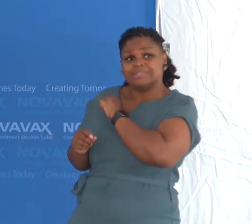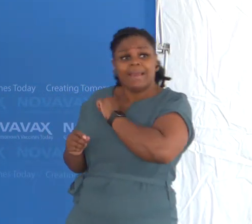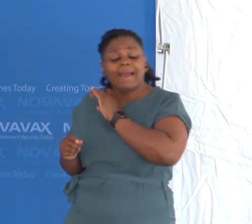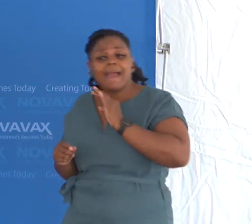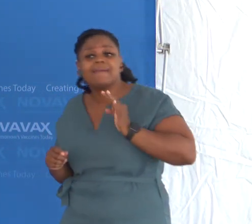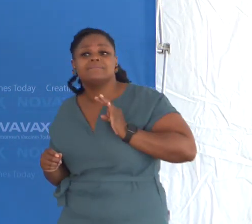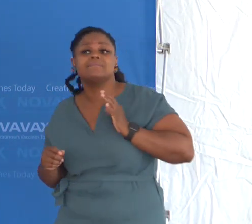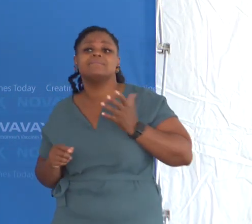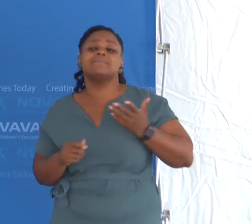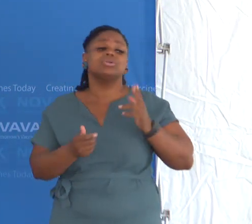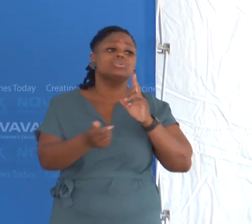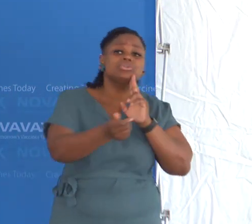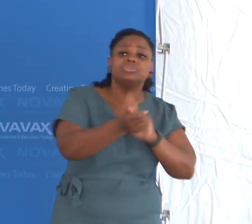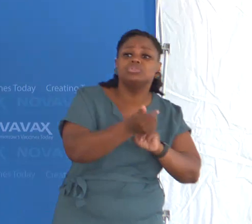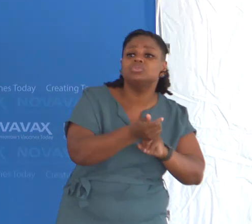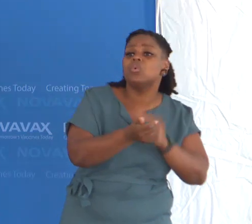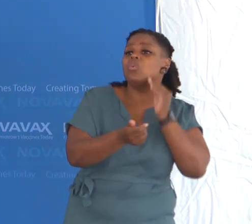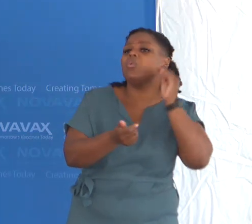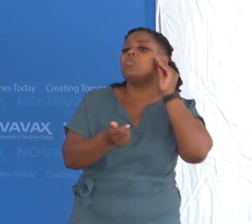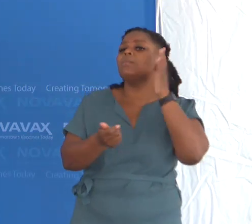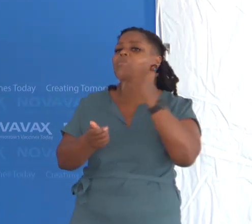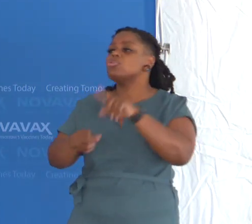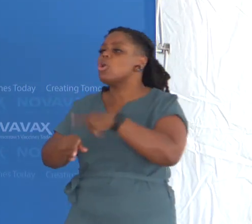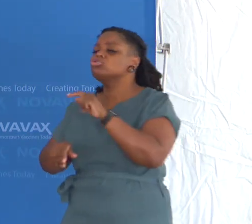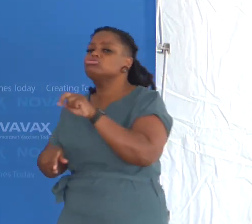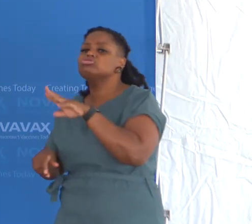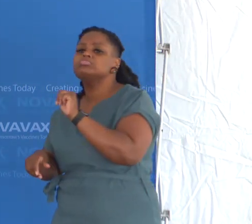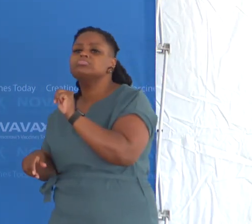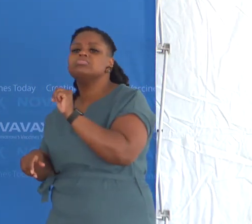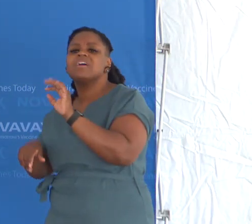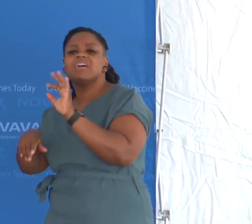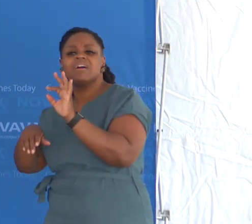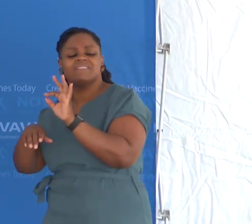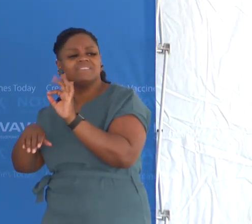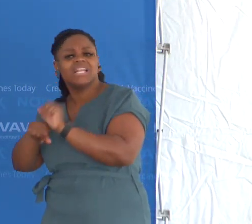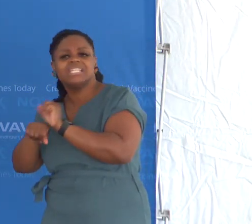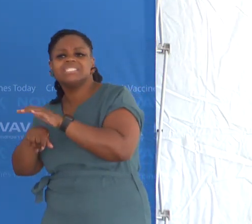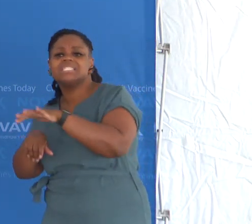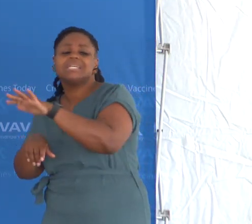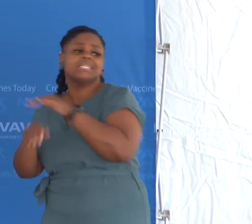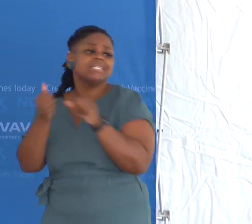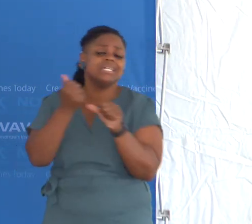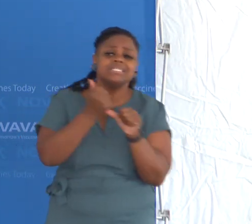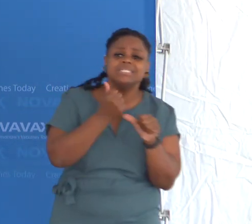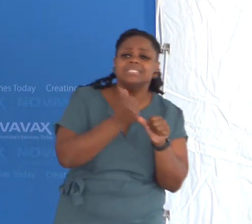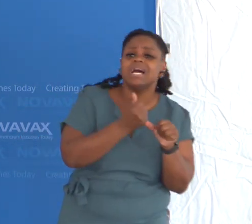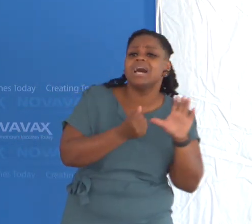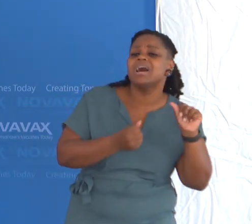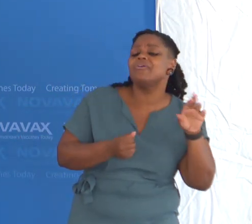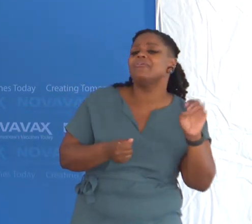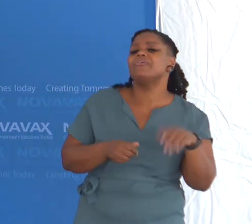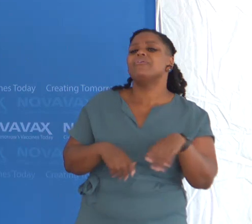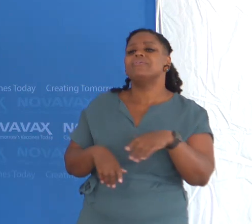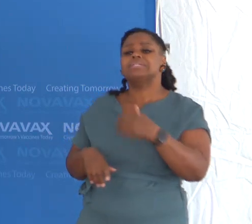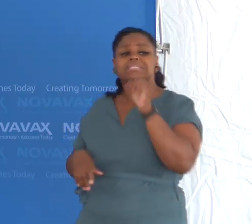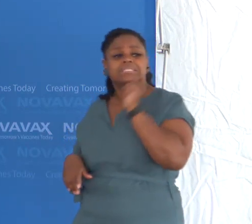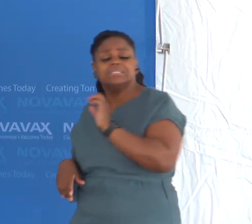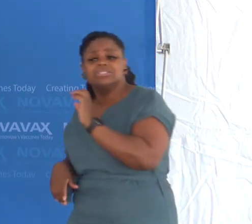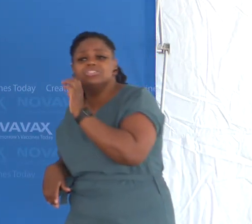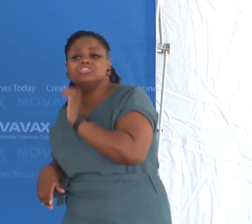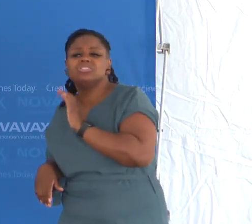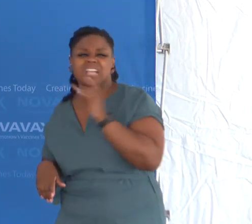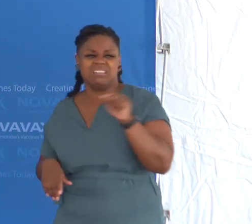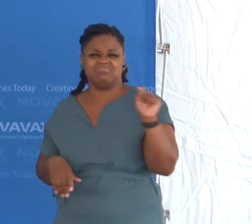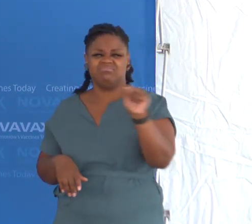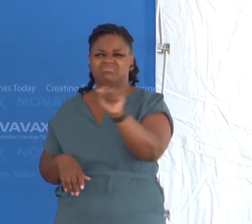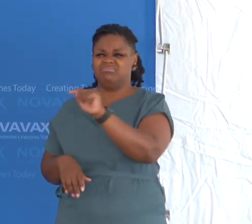care facilities, assisted care, clients of daycare, senior daycare facilities, as well as to